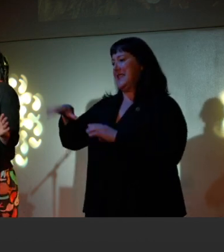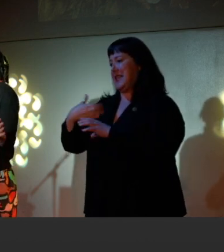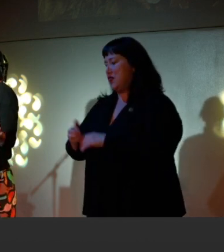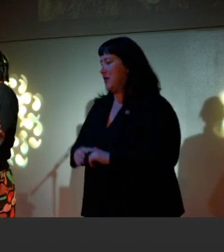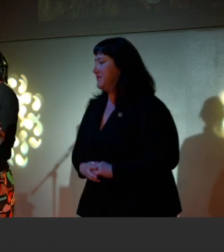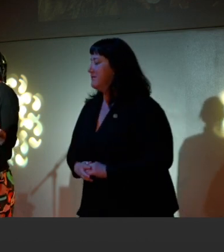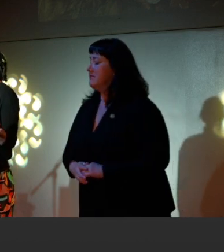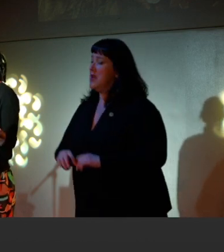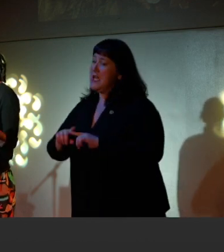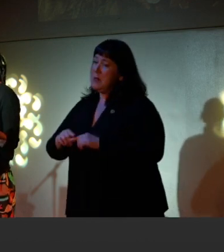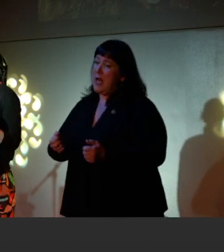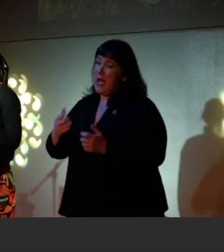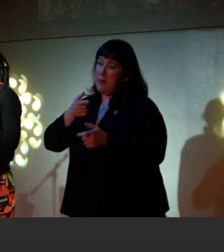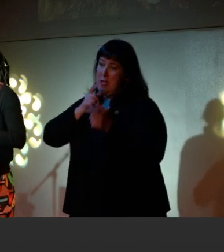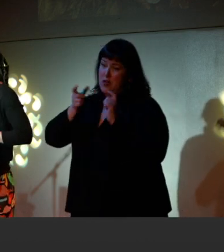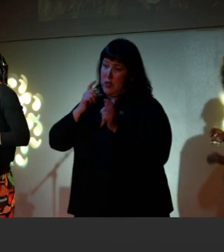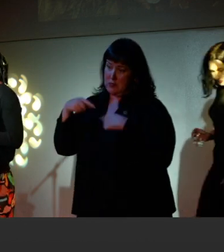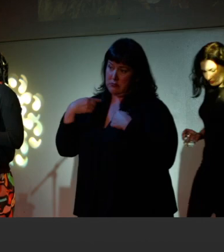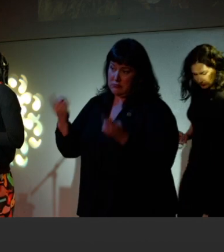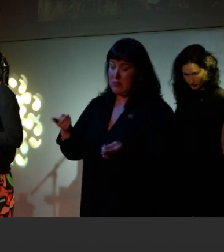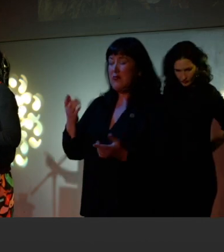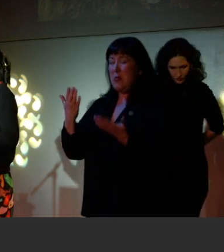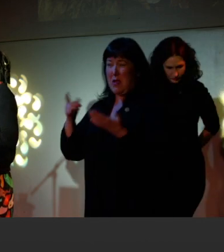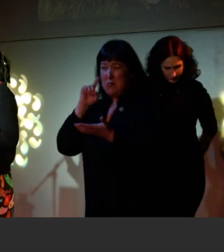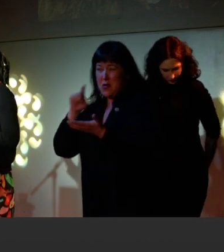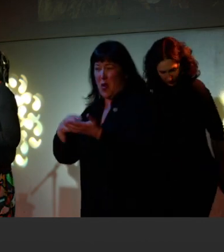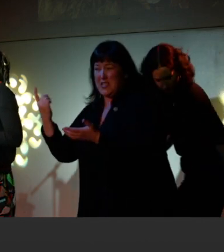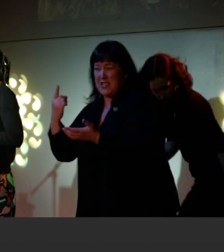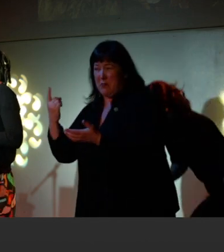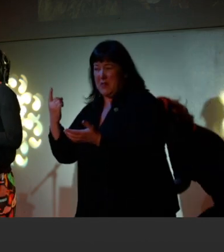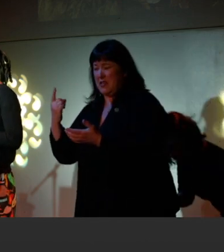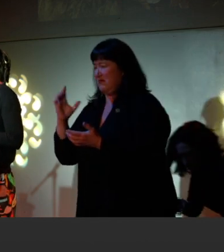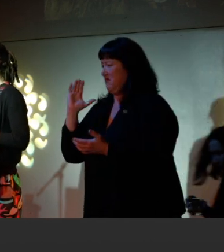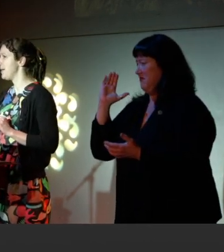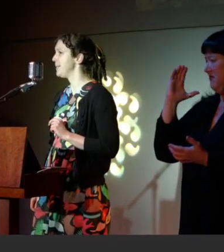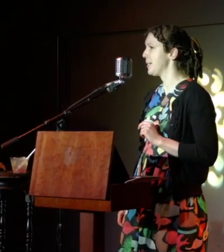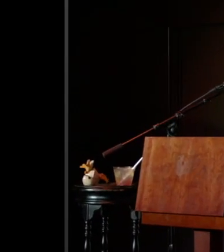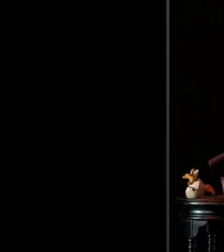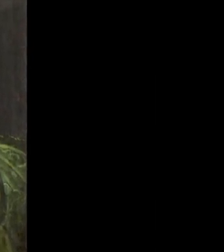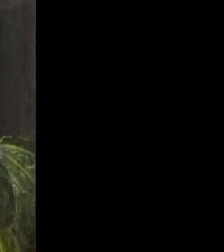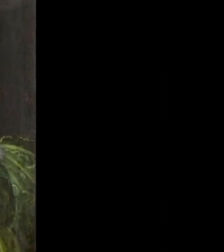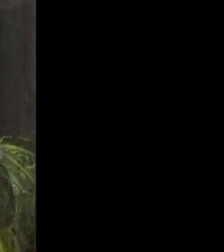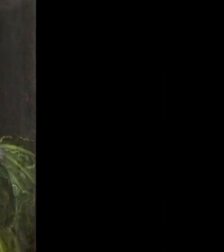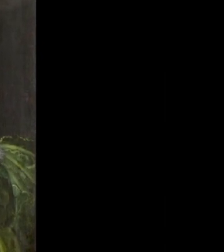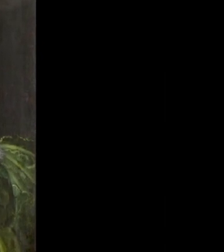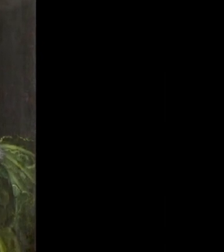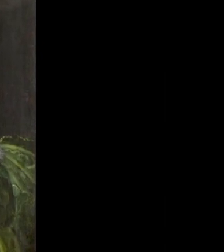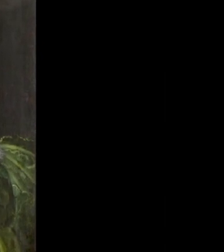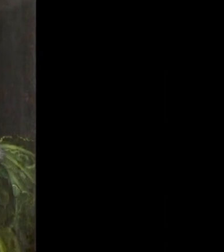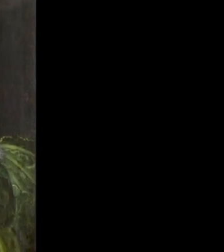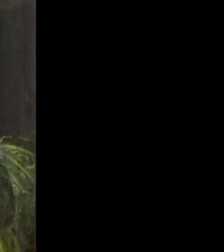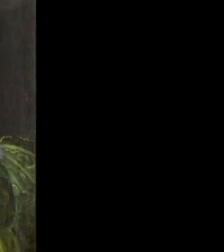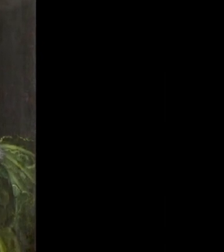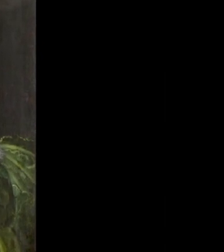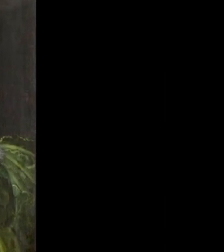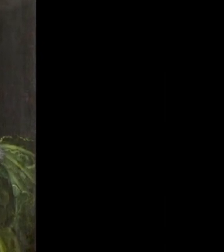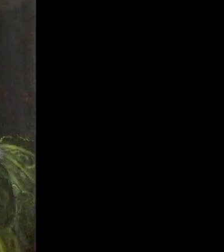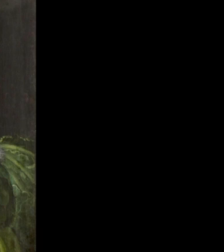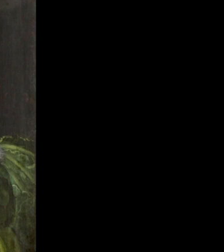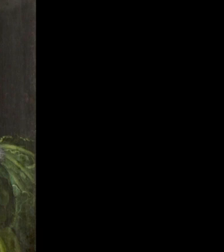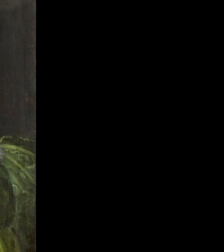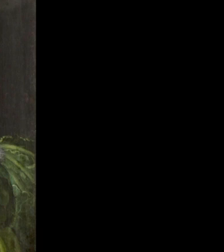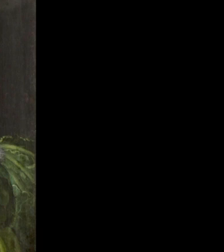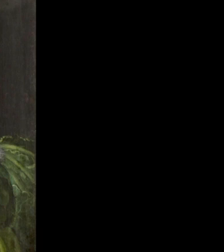Depending on how many drinks you've had so far, you may notice something's a little bit weird about this painting. And that's